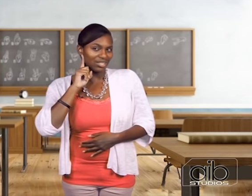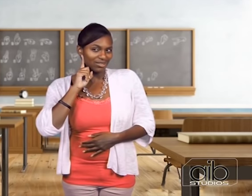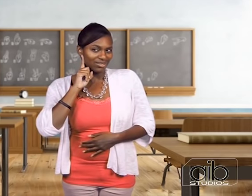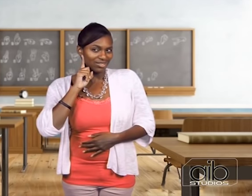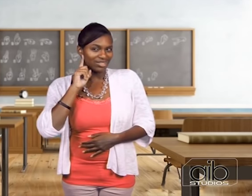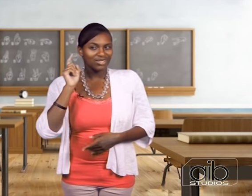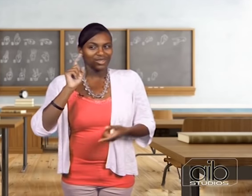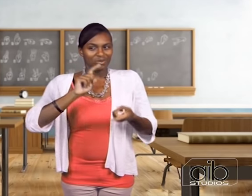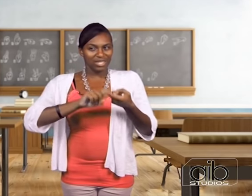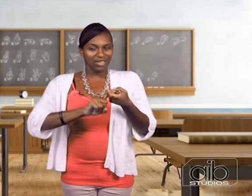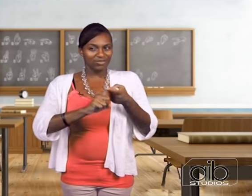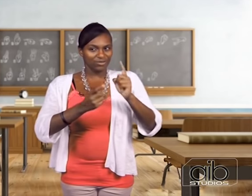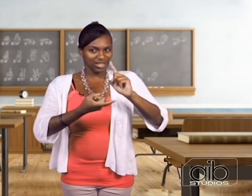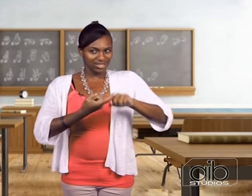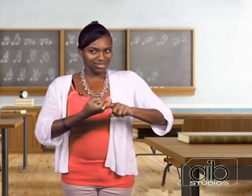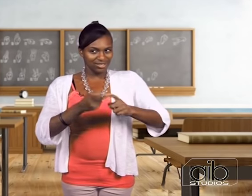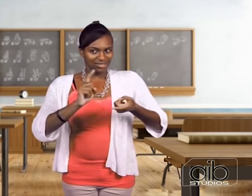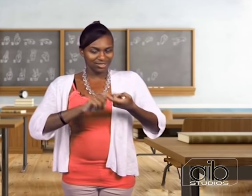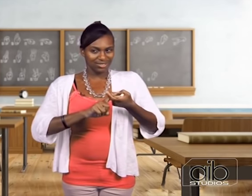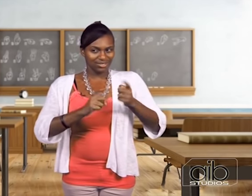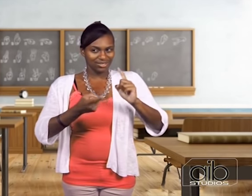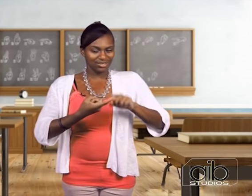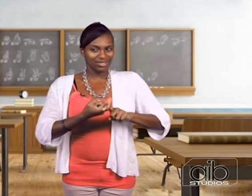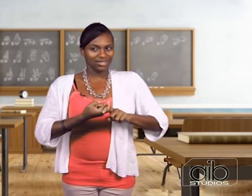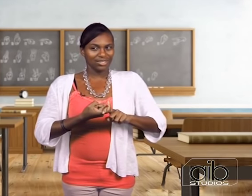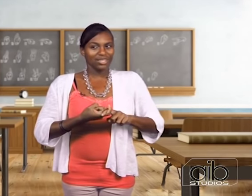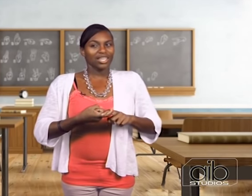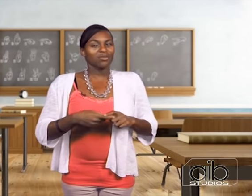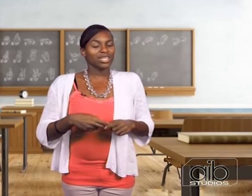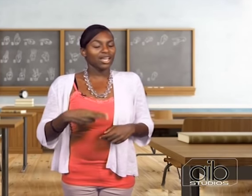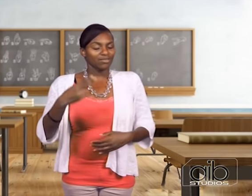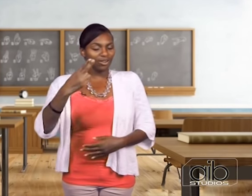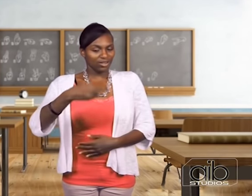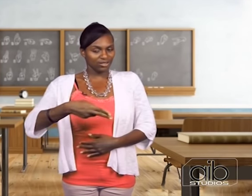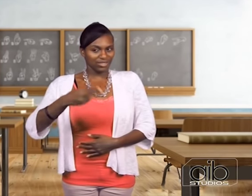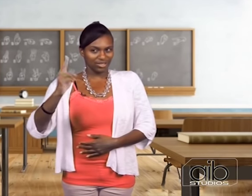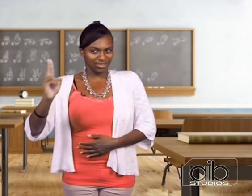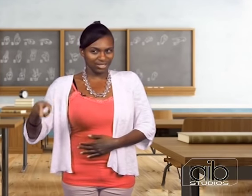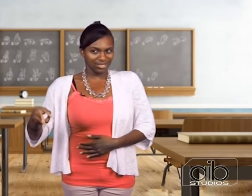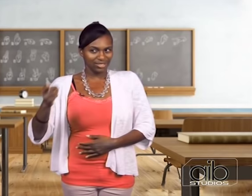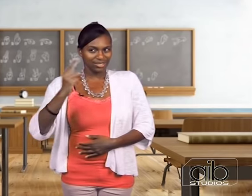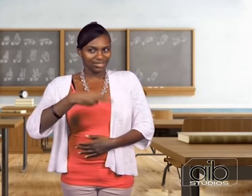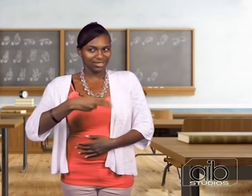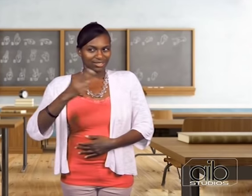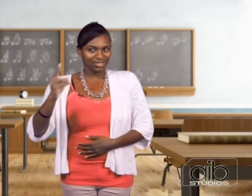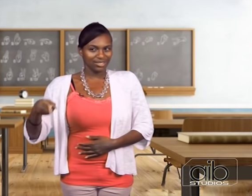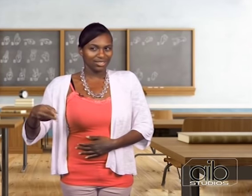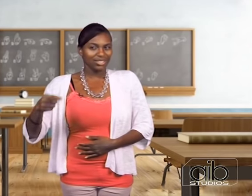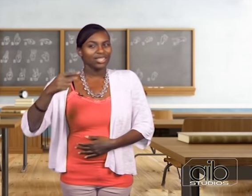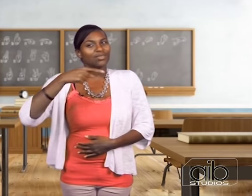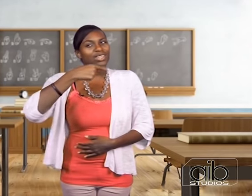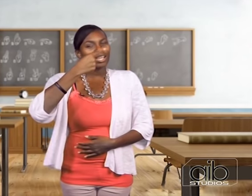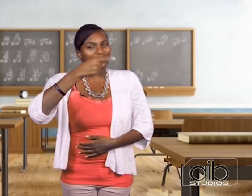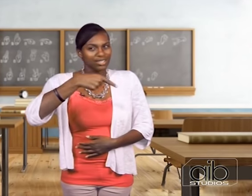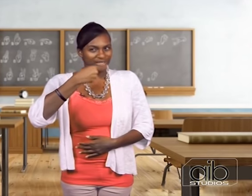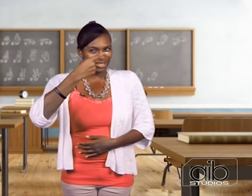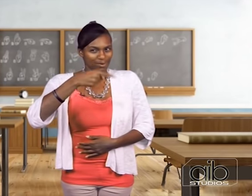ear. We have friend. And we have hard of hearing. And we have hearing.